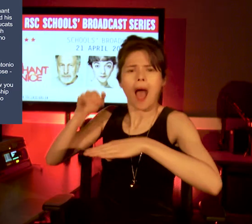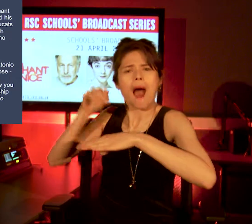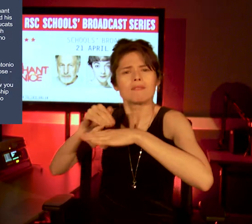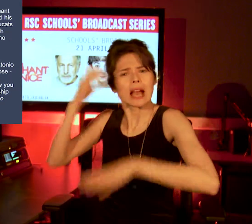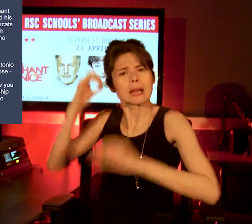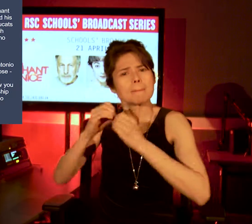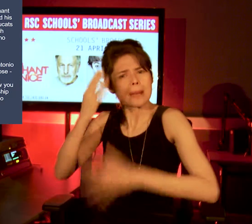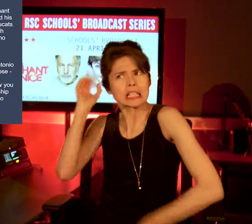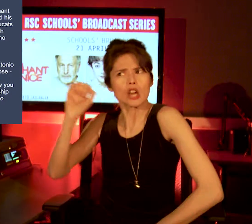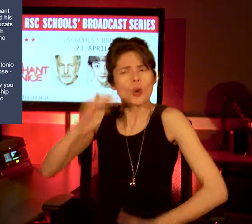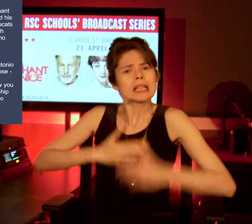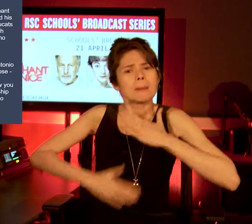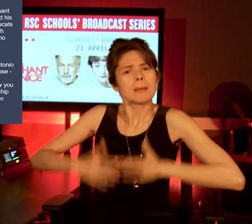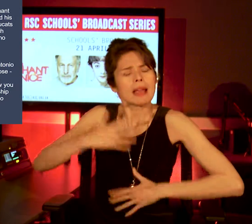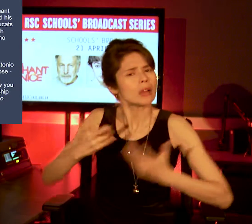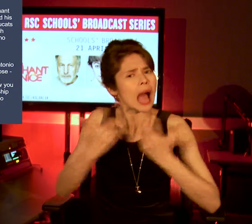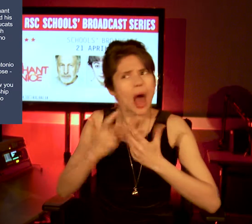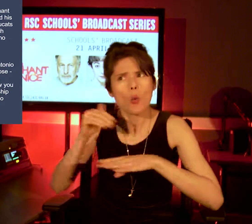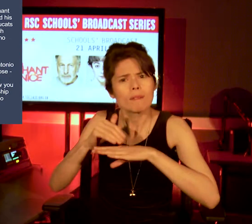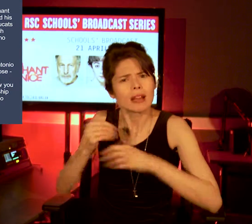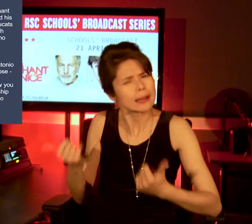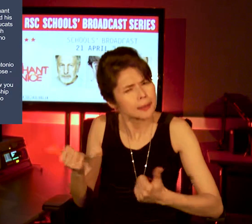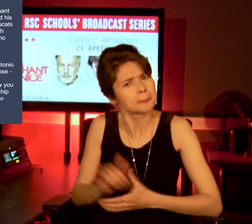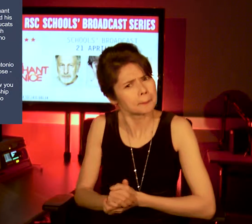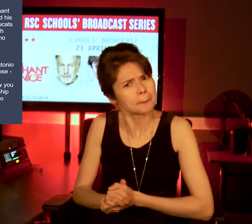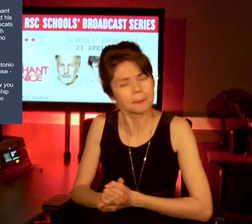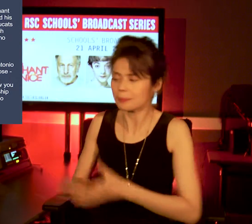how Bassanio acts later in the play.